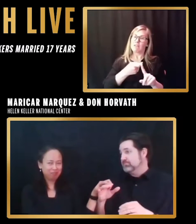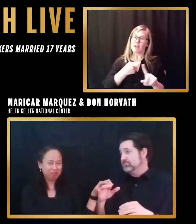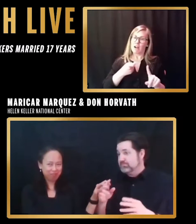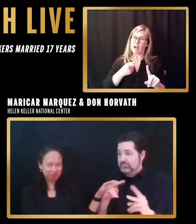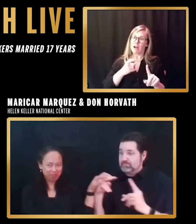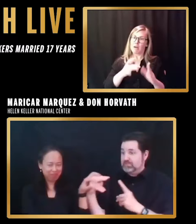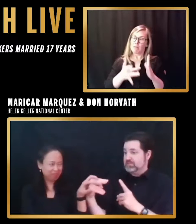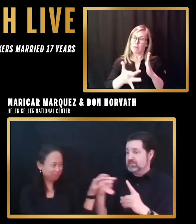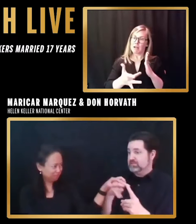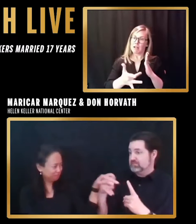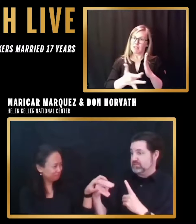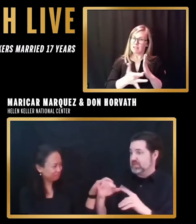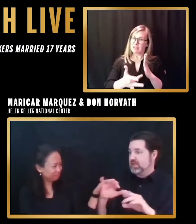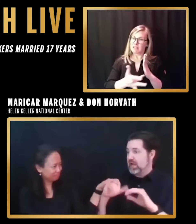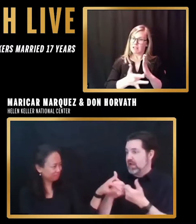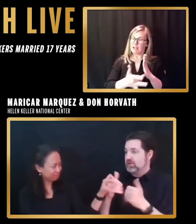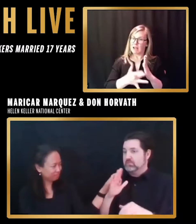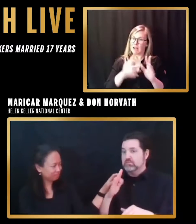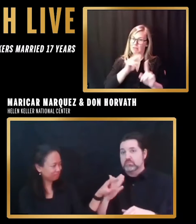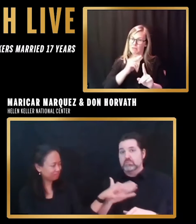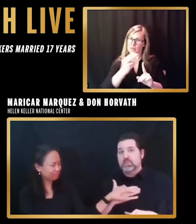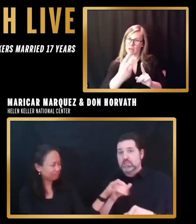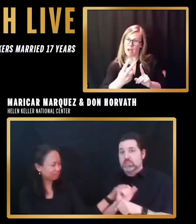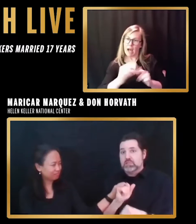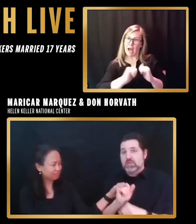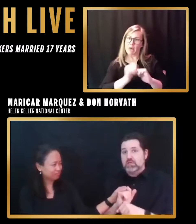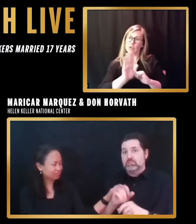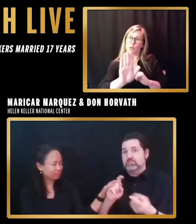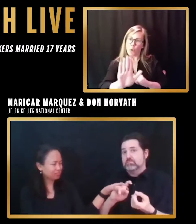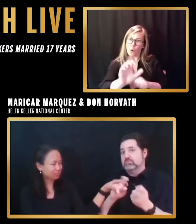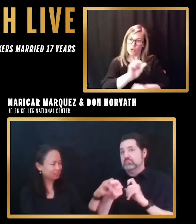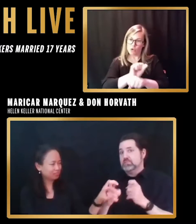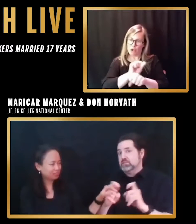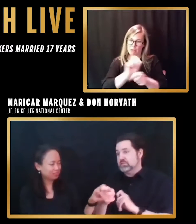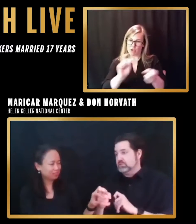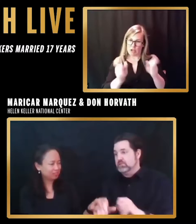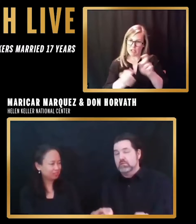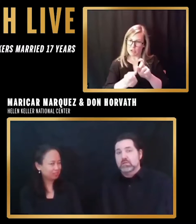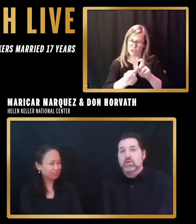has your job changed during these times, and what kind of adjustments have you had to make?